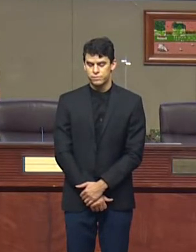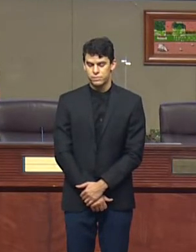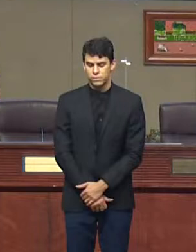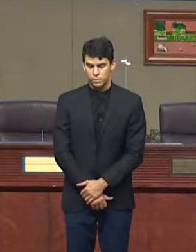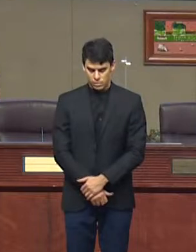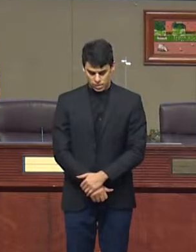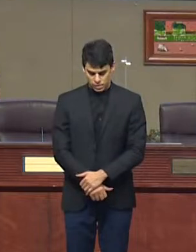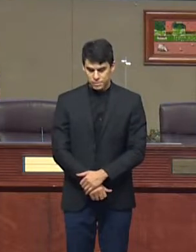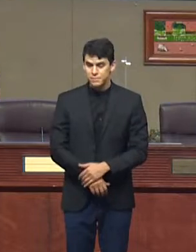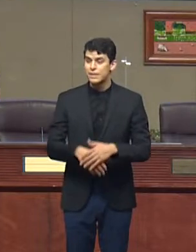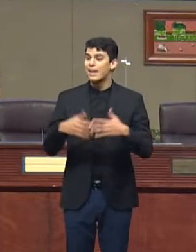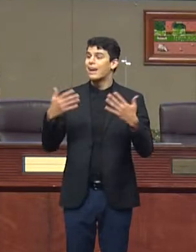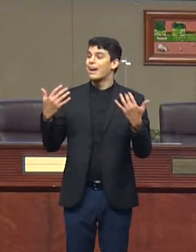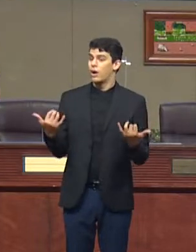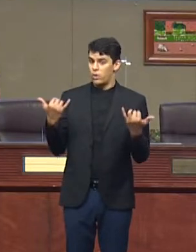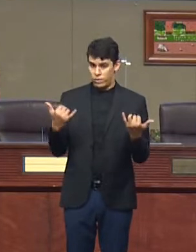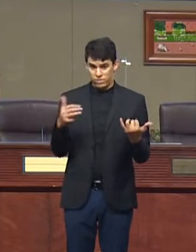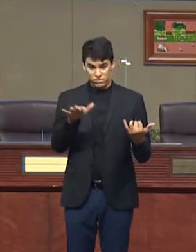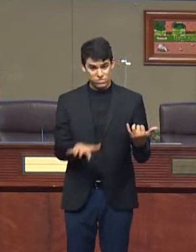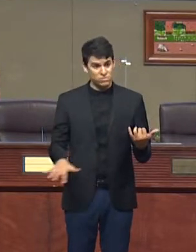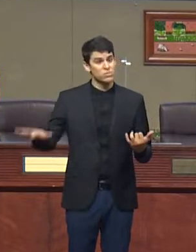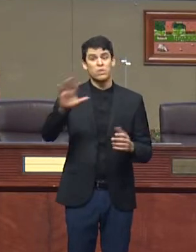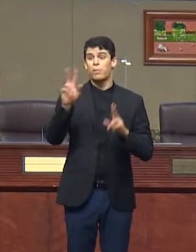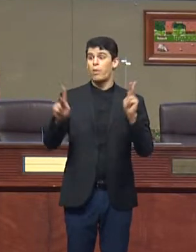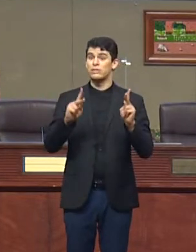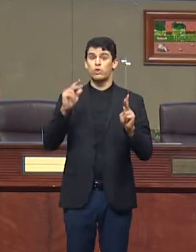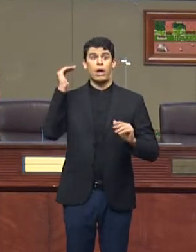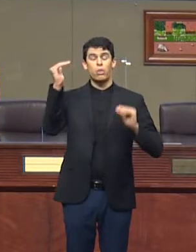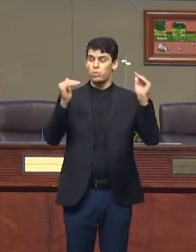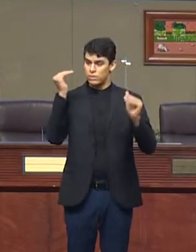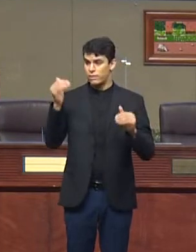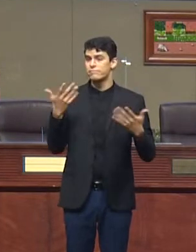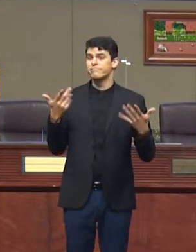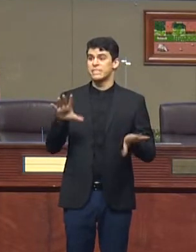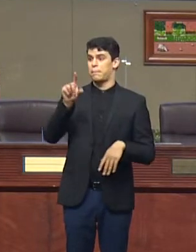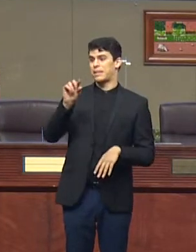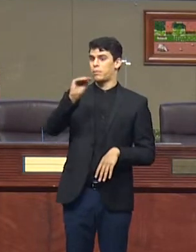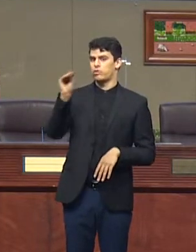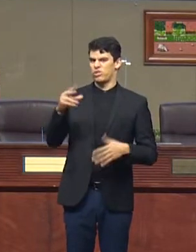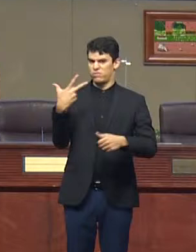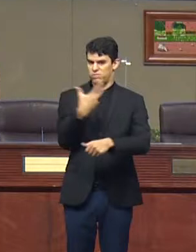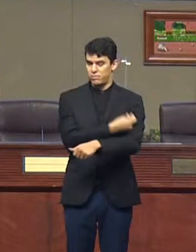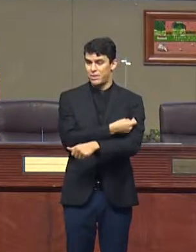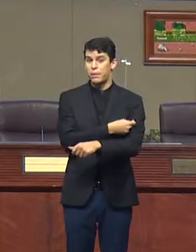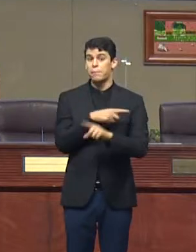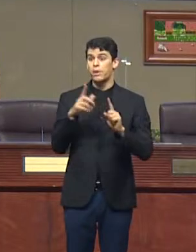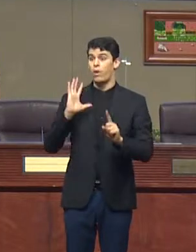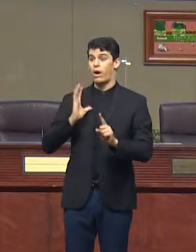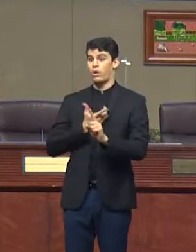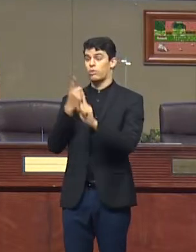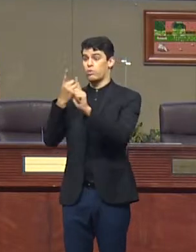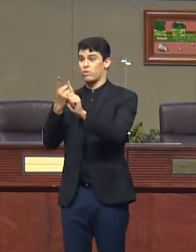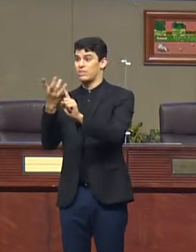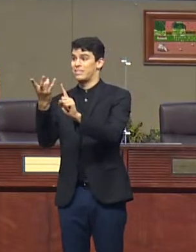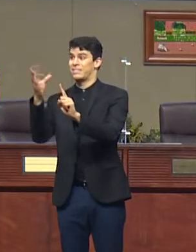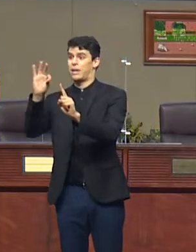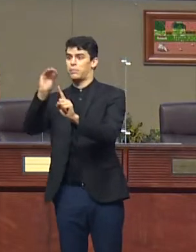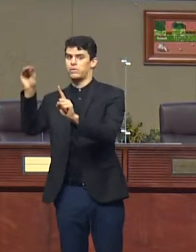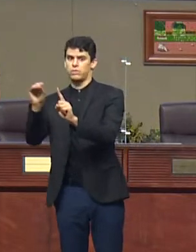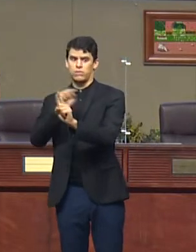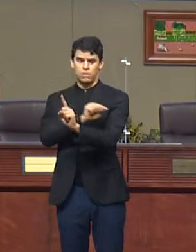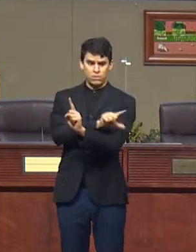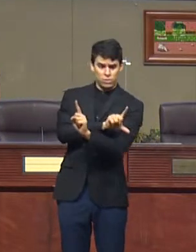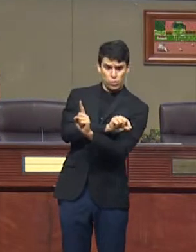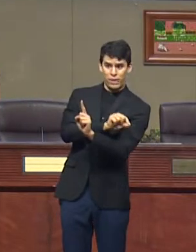Si estamos en el 20% de la población adulta y tenemos que llegar a un 79%, esos son 4 veces el trabajo para llegar